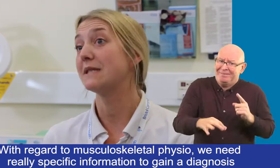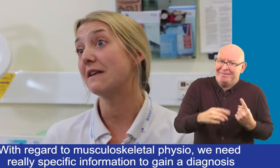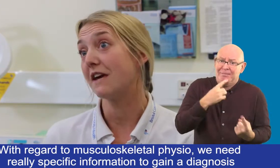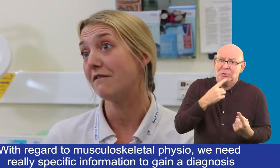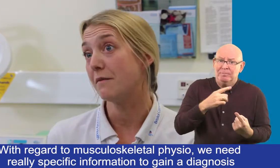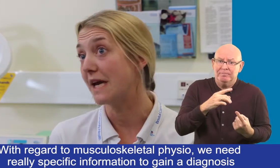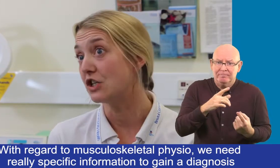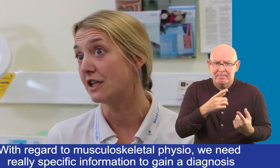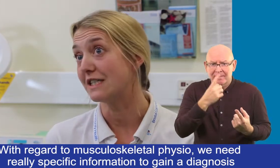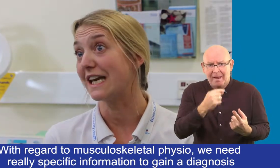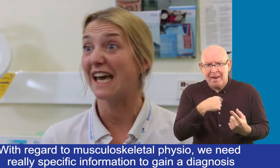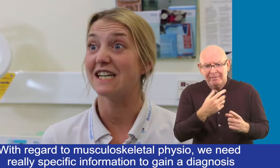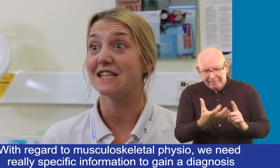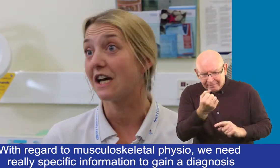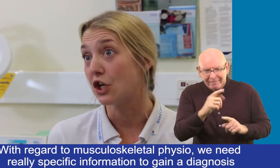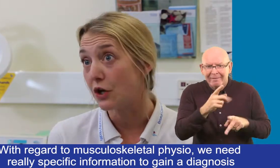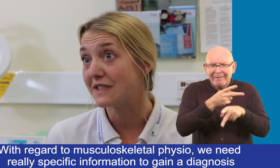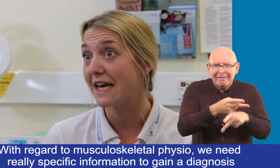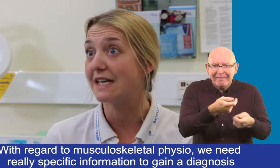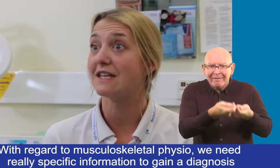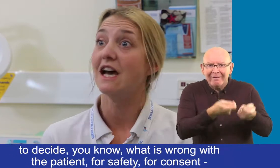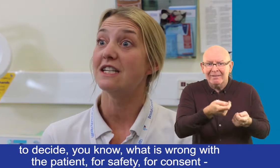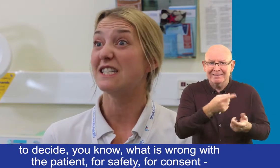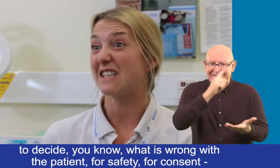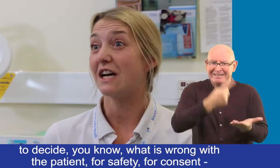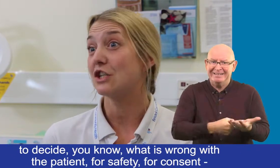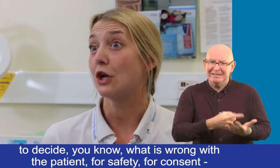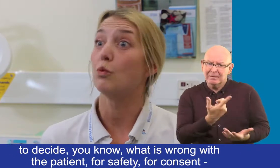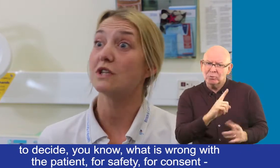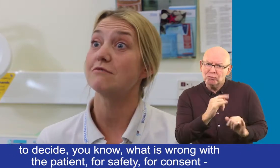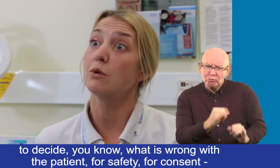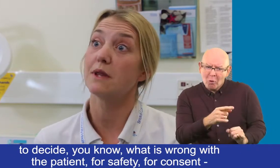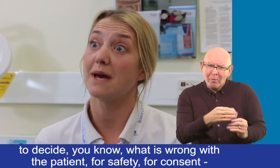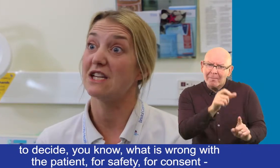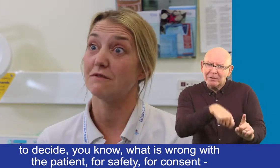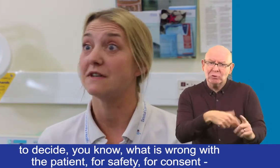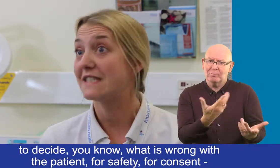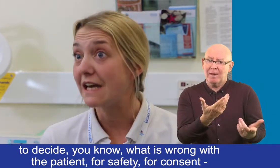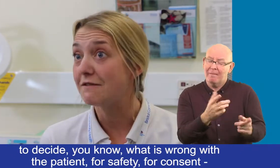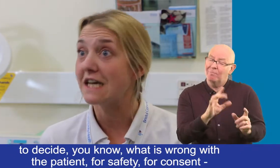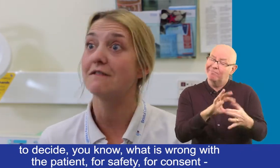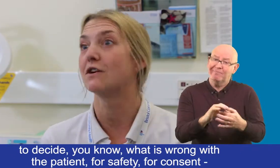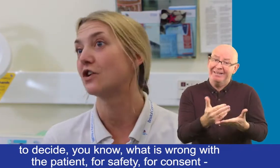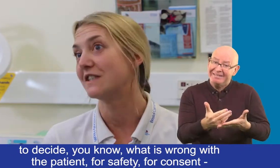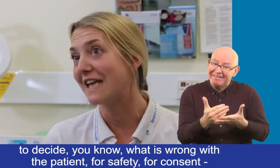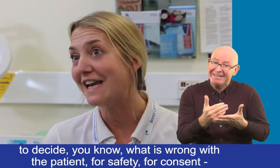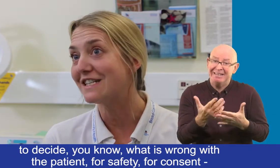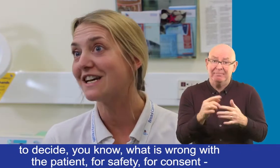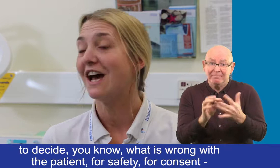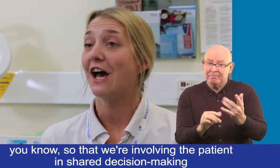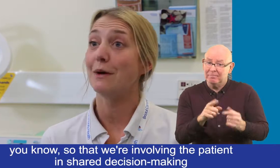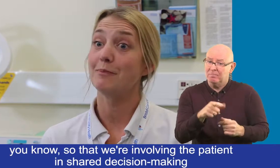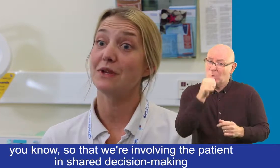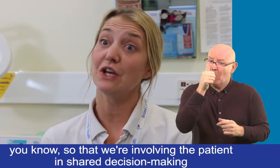really specific information to gain a diagnosis, to decide, what is wrong with the patient for safety, for